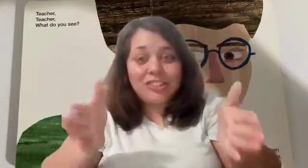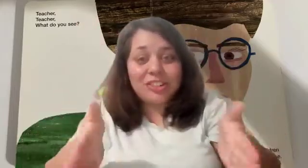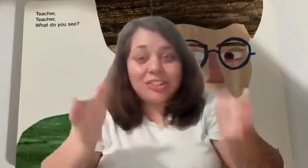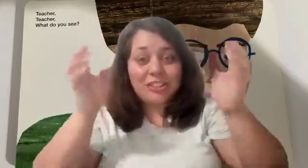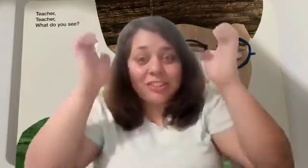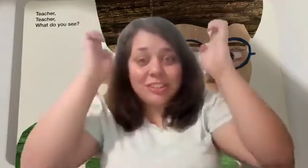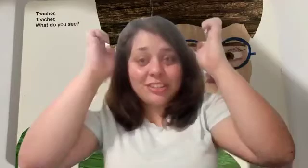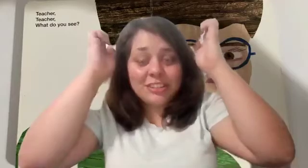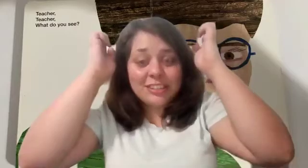Teacher,